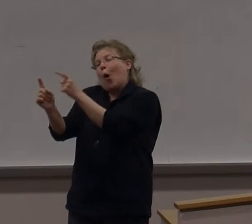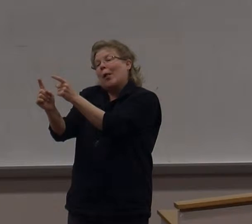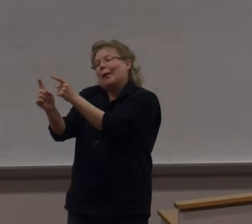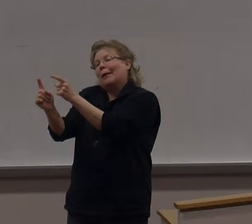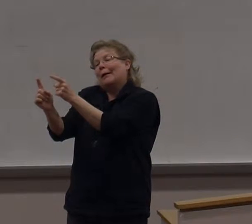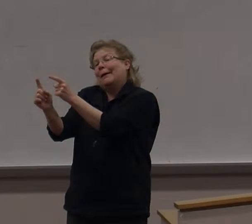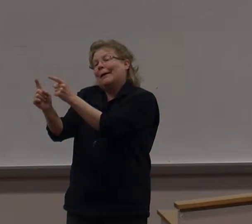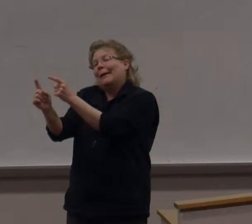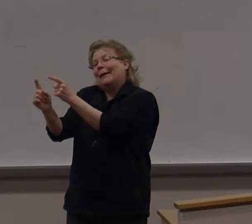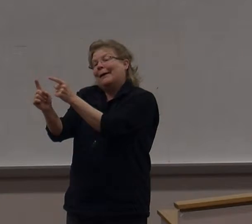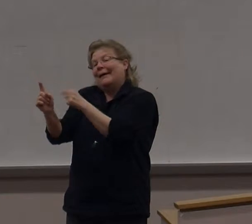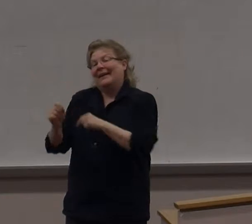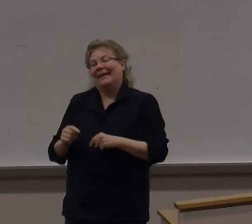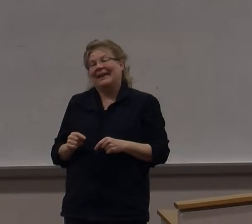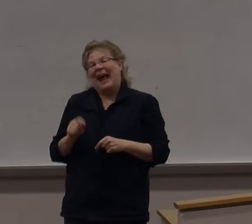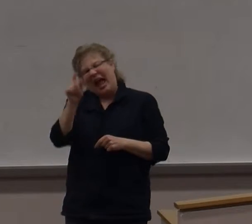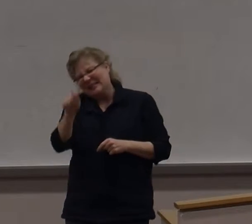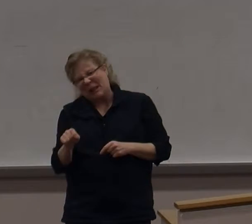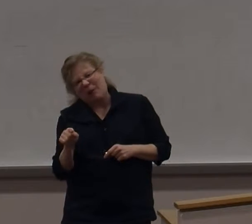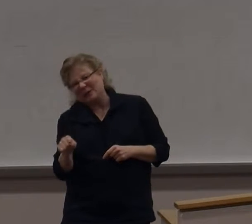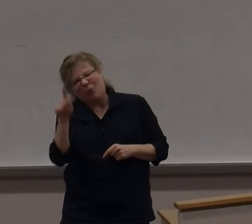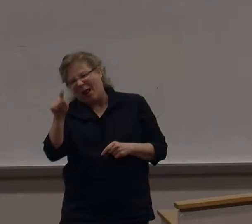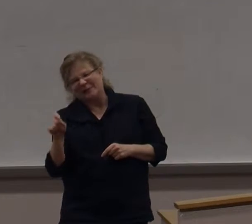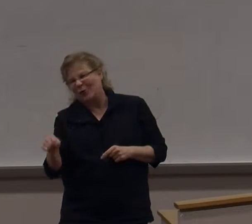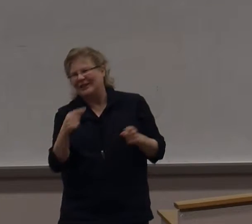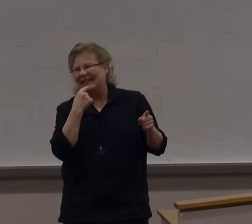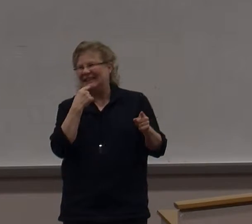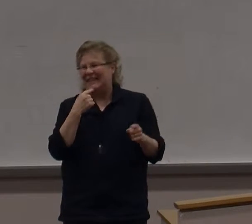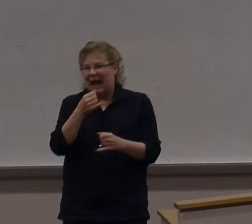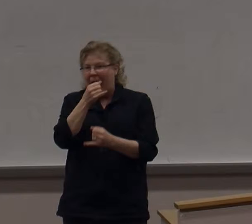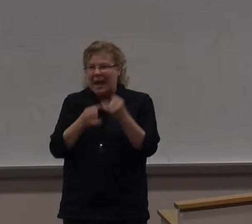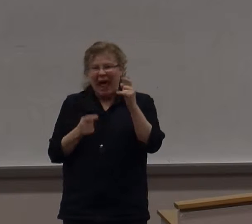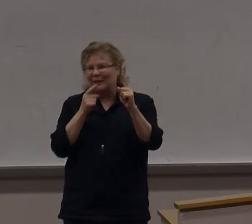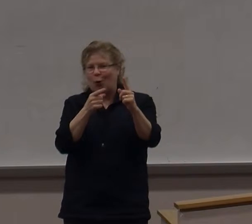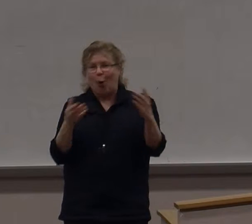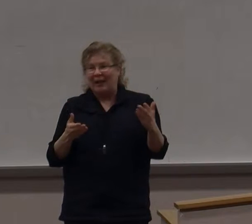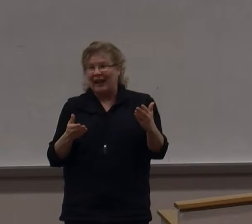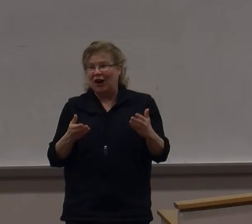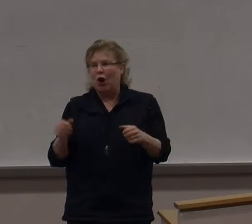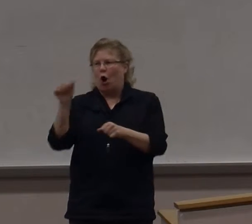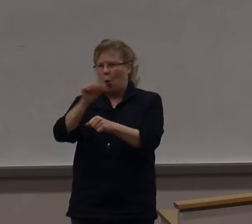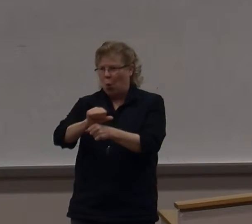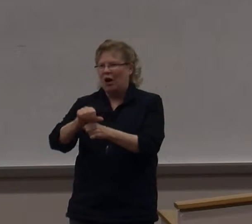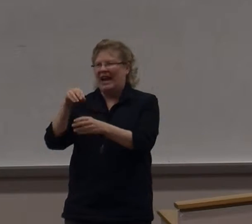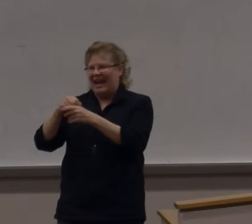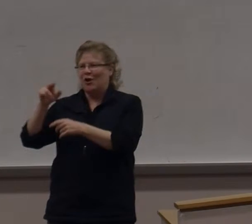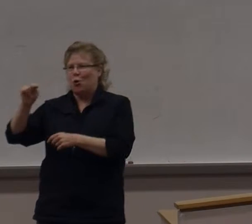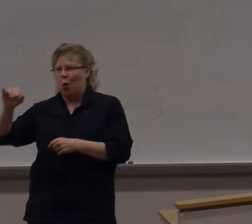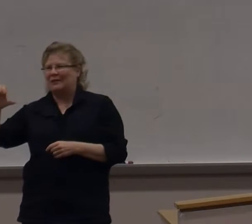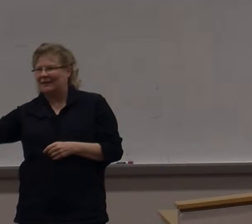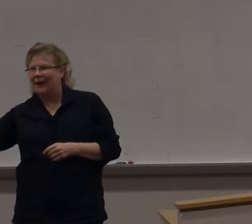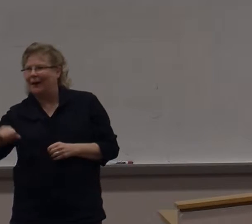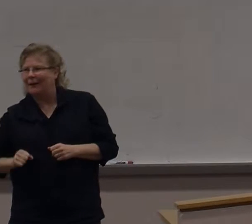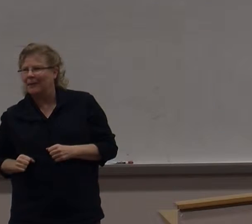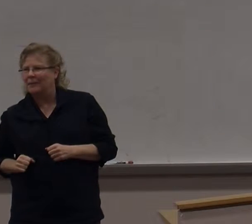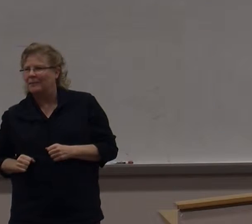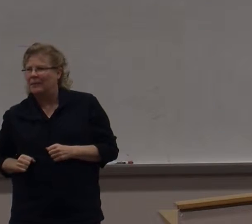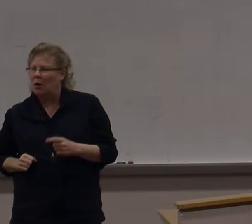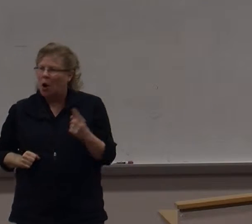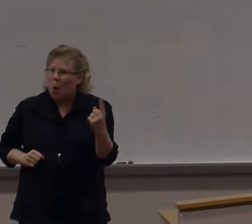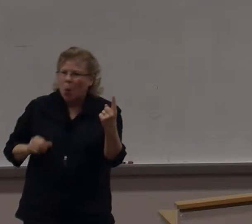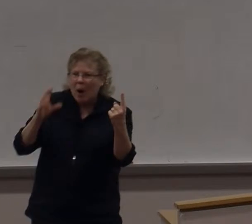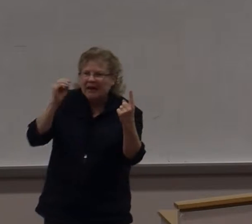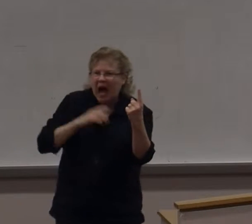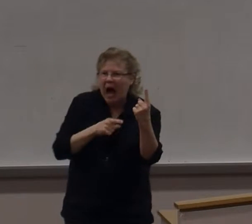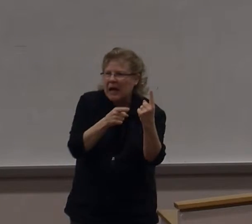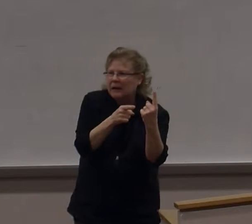marks. Last aim here means working there. One guy, one story, yet there are as many such